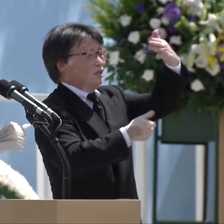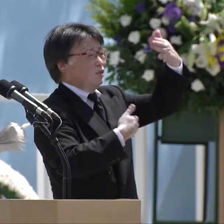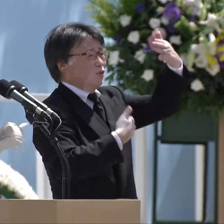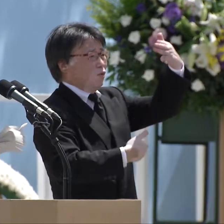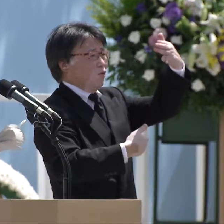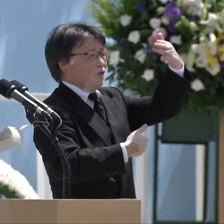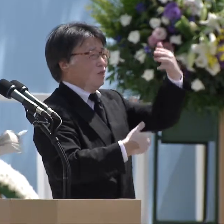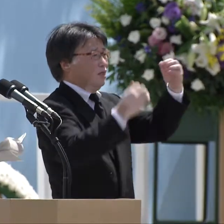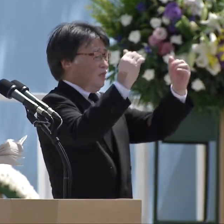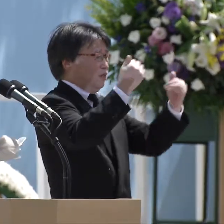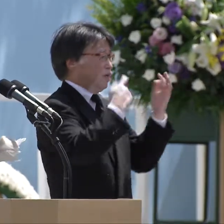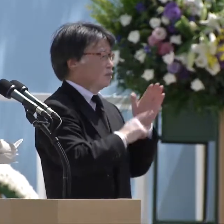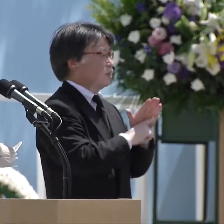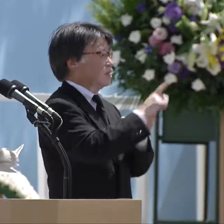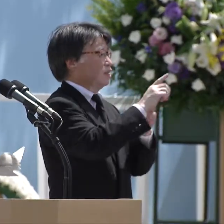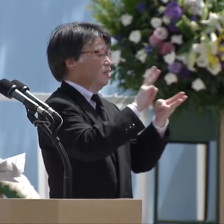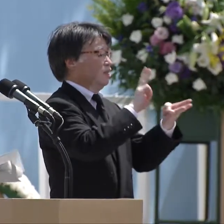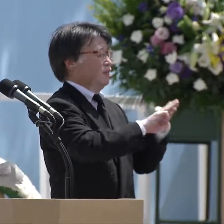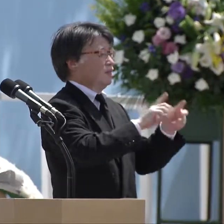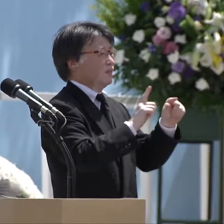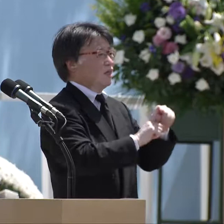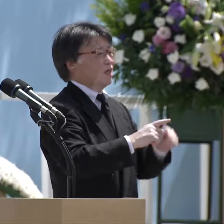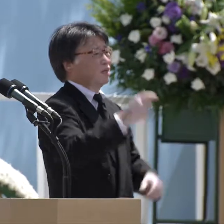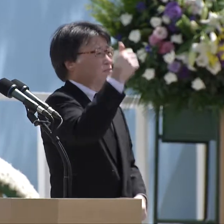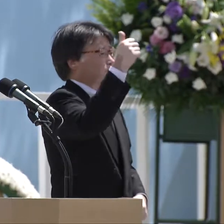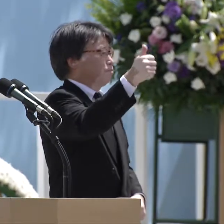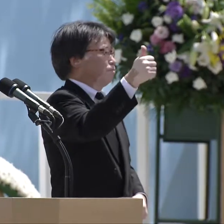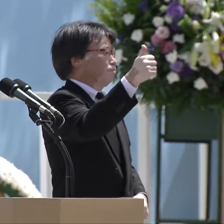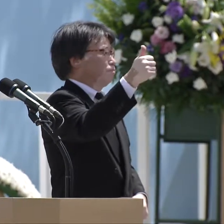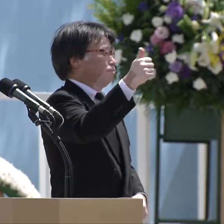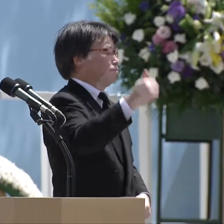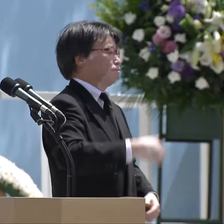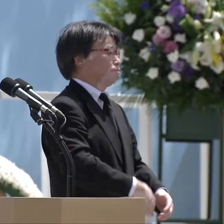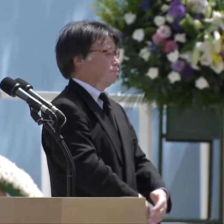Representative, August 9, 2018.